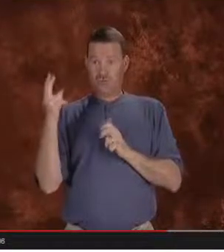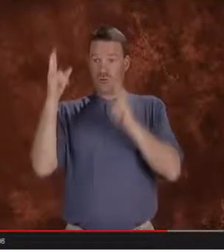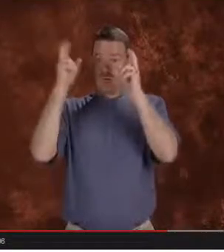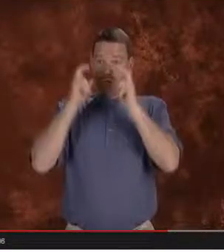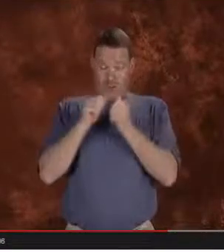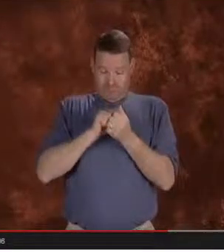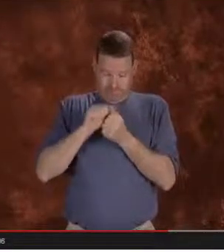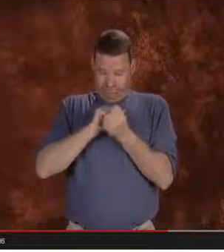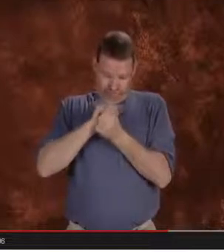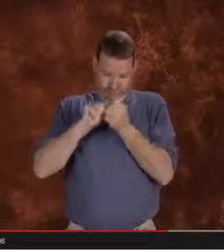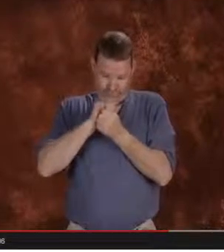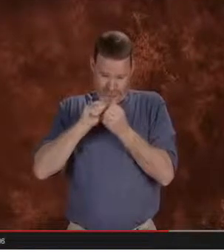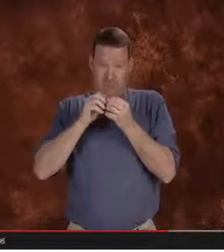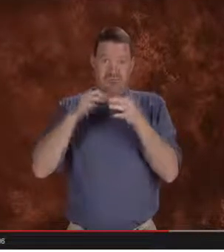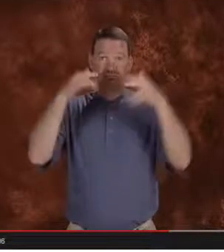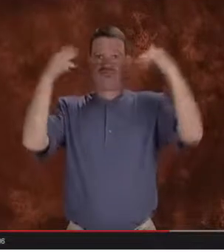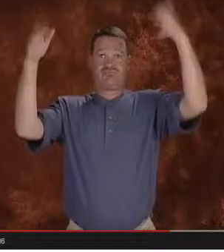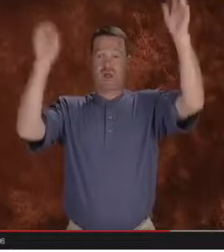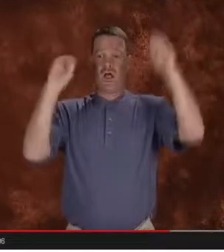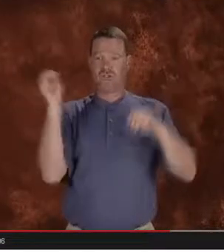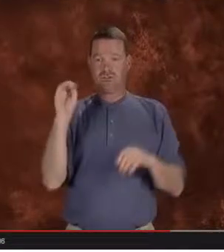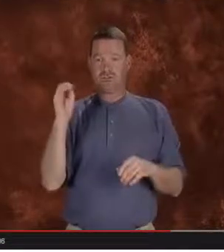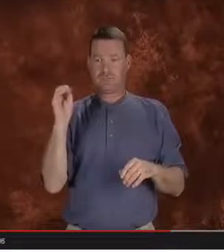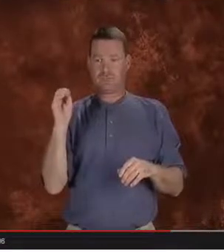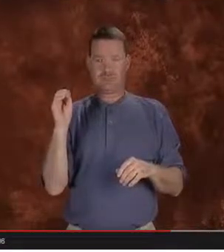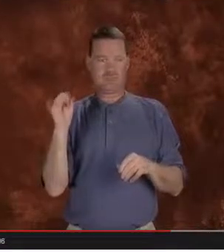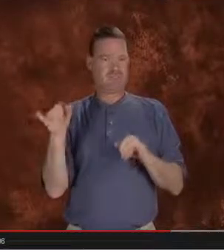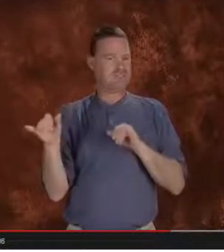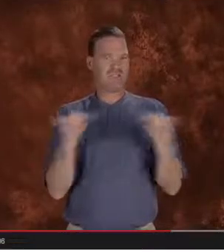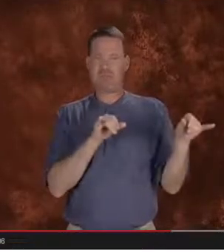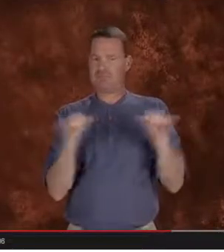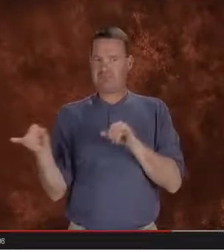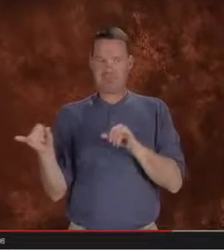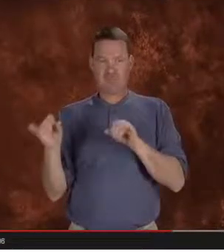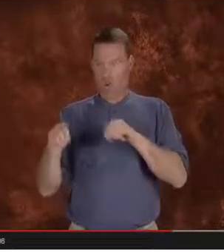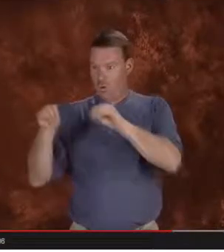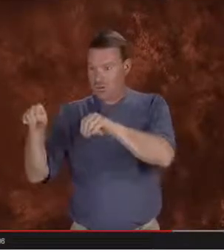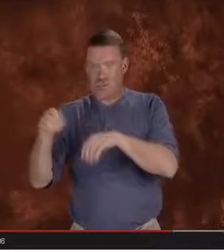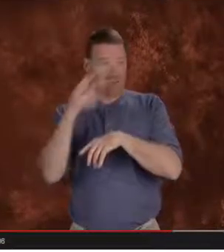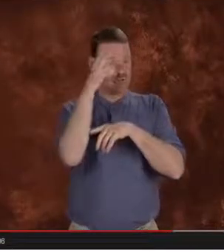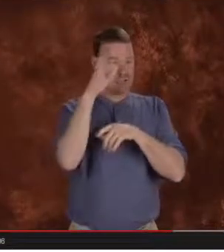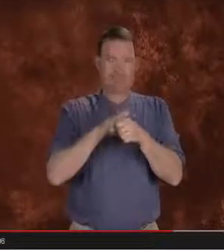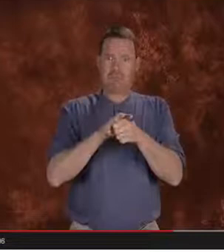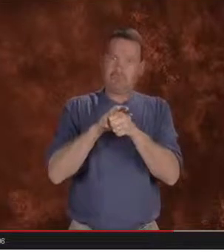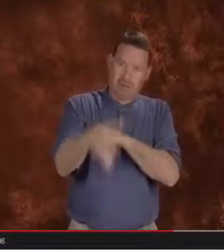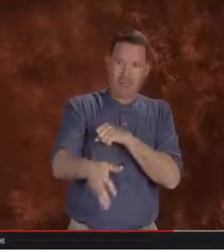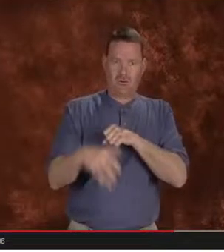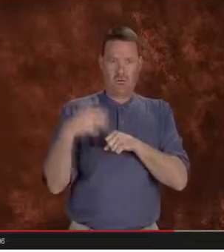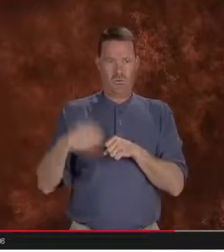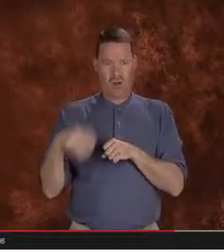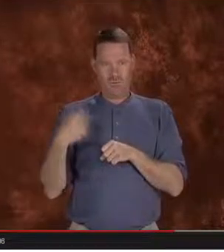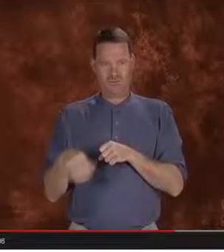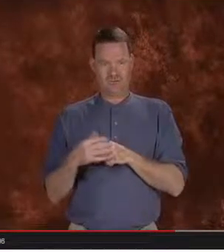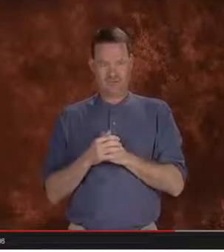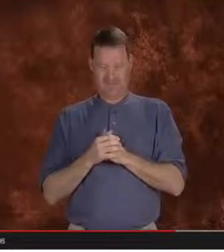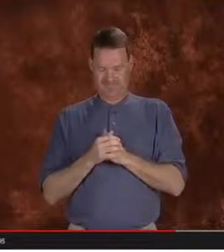energy. They take in CO2 and metabolize it and release oxygen.